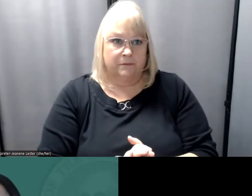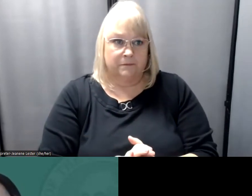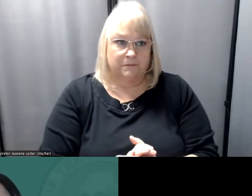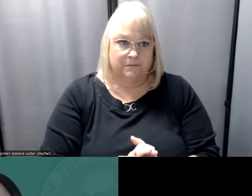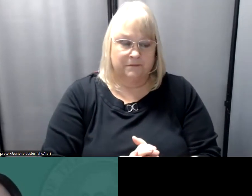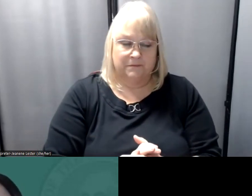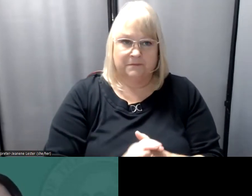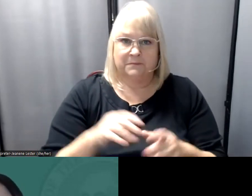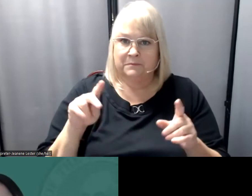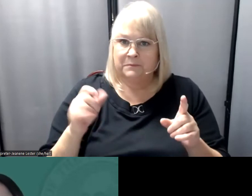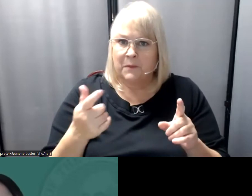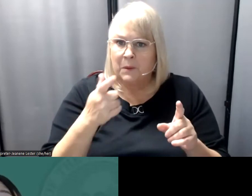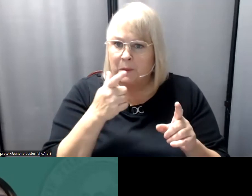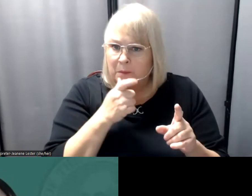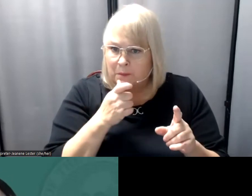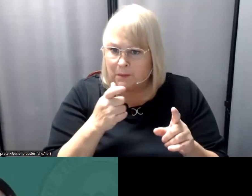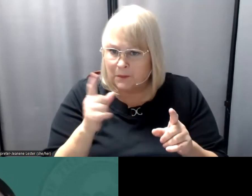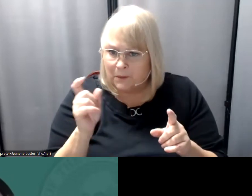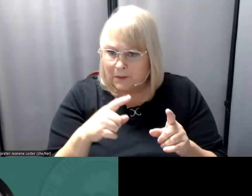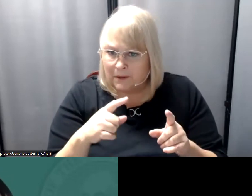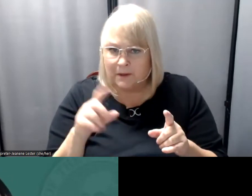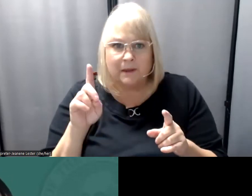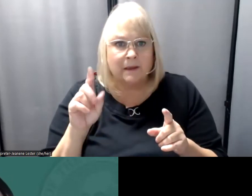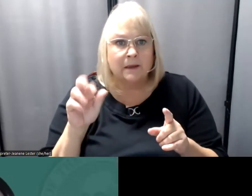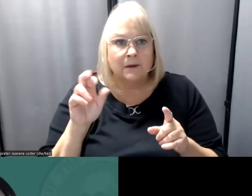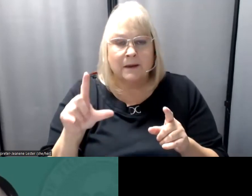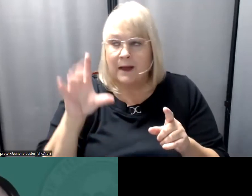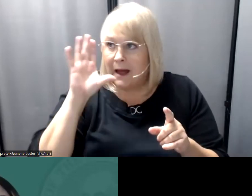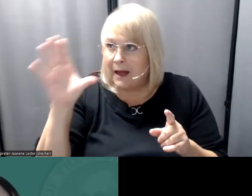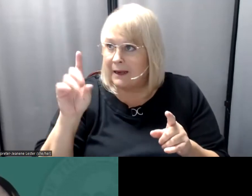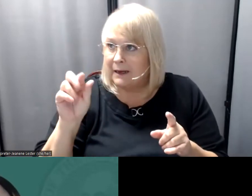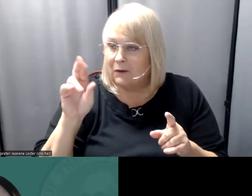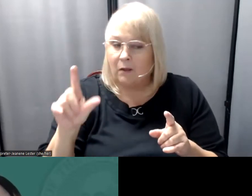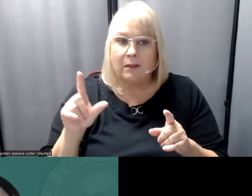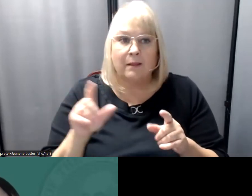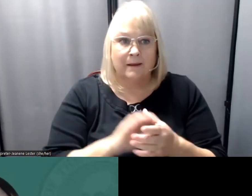Well, and who was that from? Daryl. Hey, Daryl.